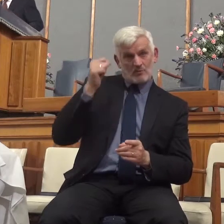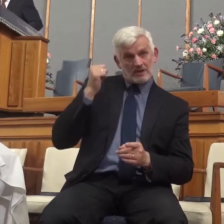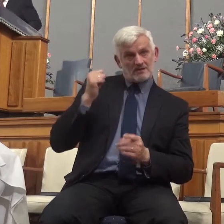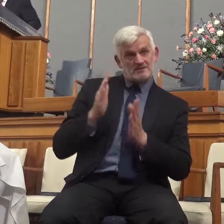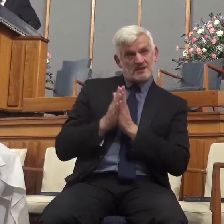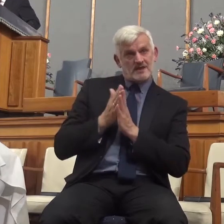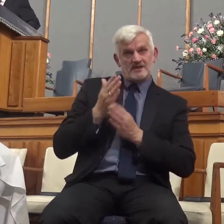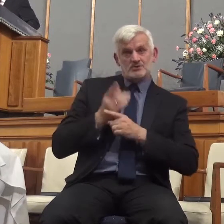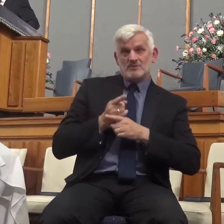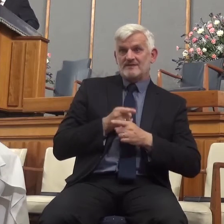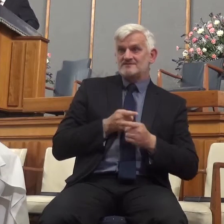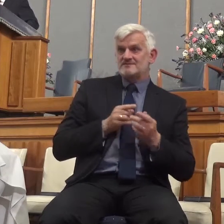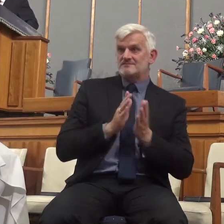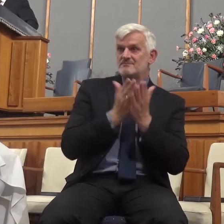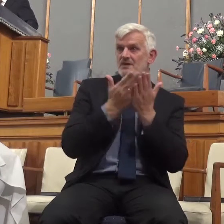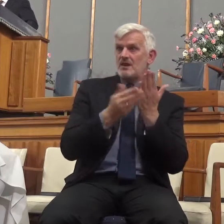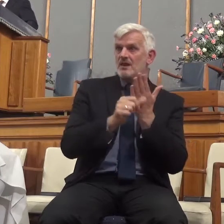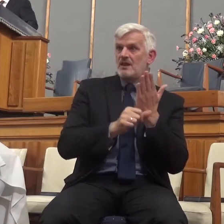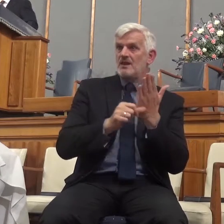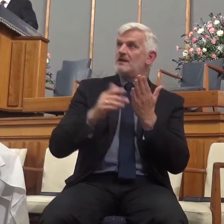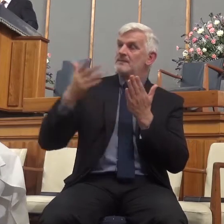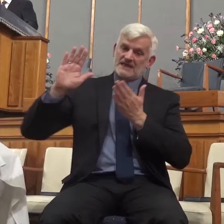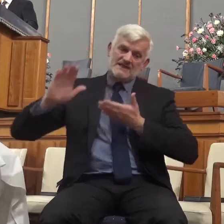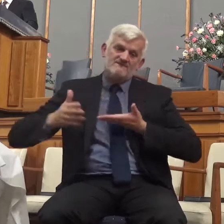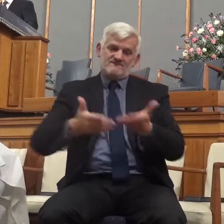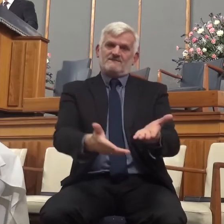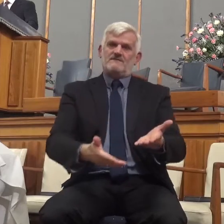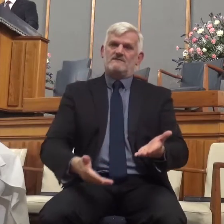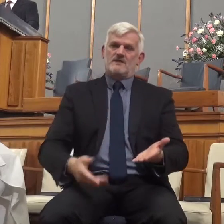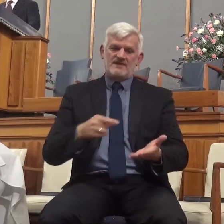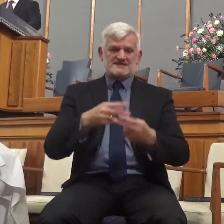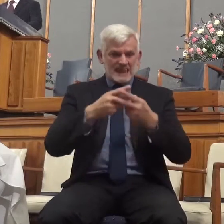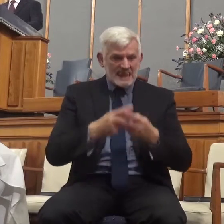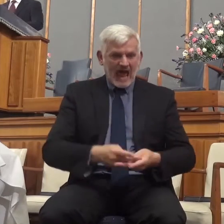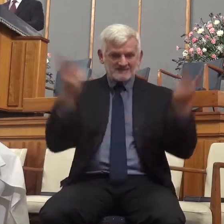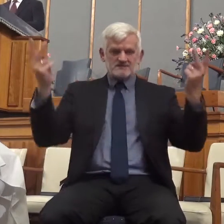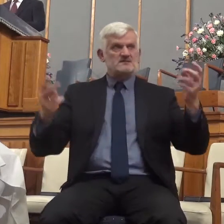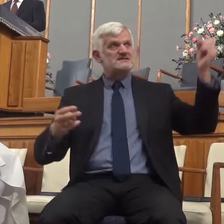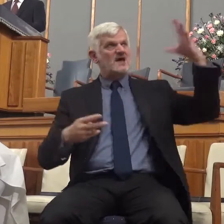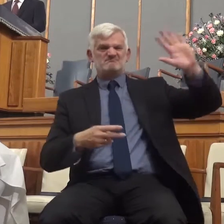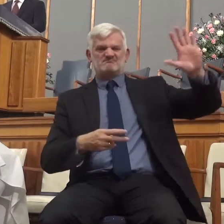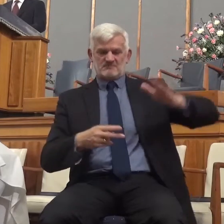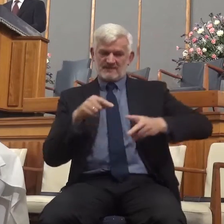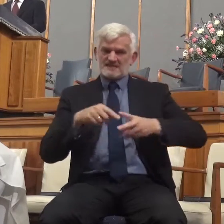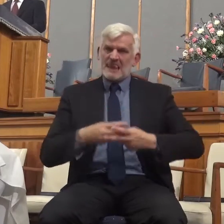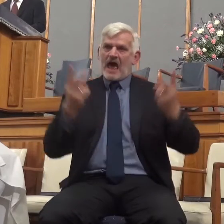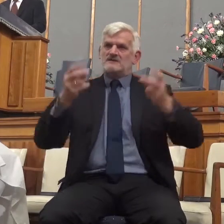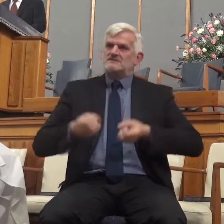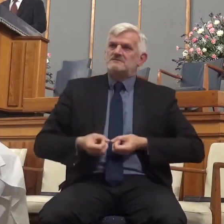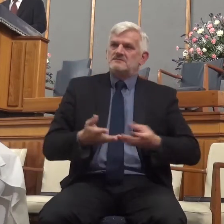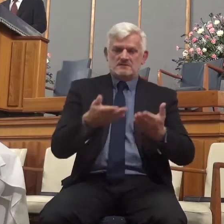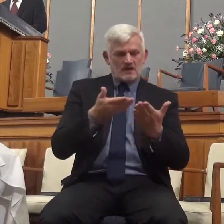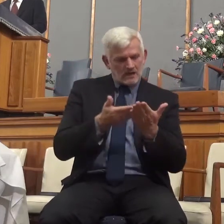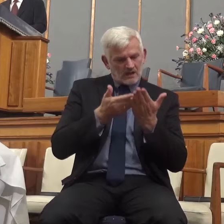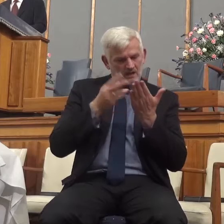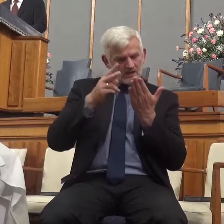delivered into this world, telling us about God, telling us about ourselves and our need, telling us